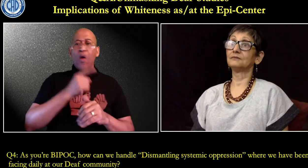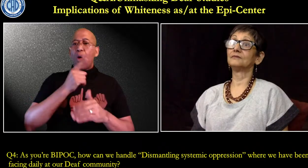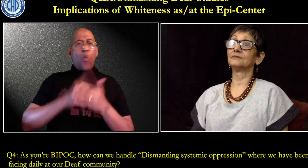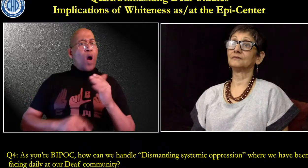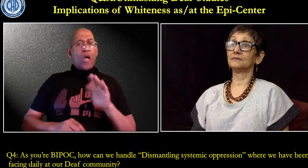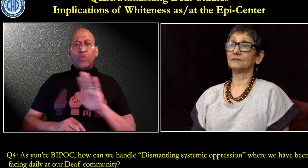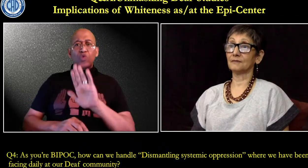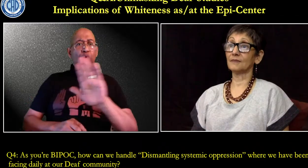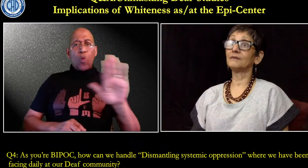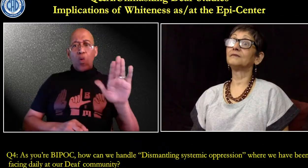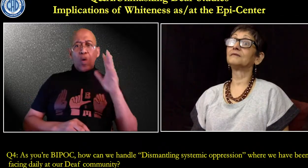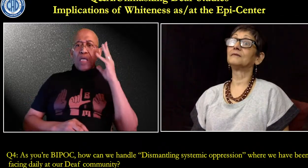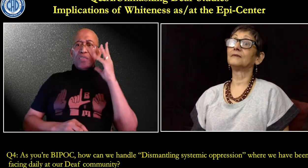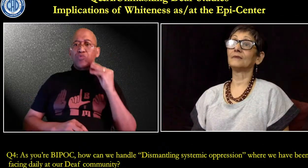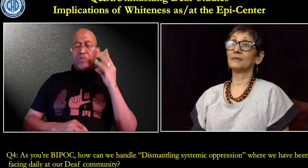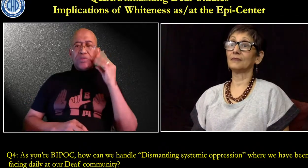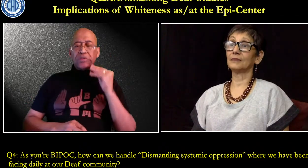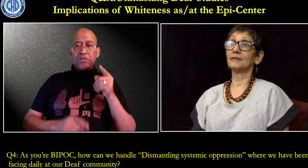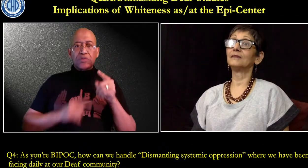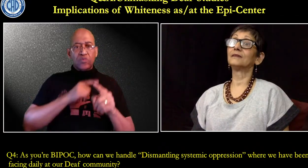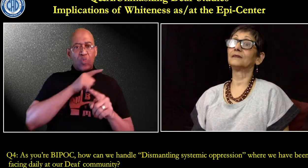it took some time